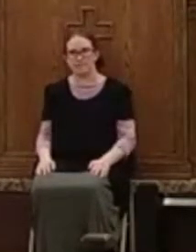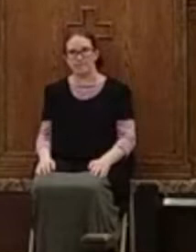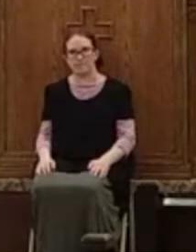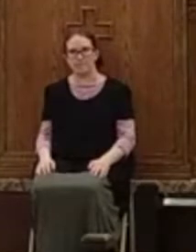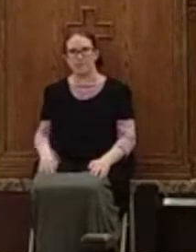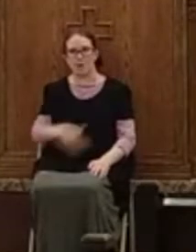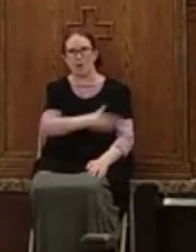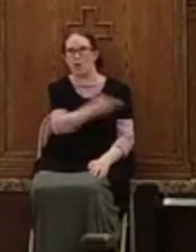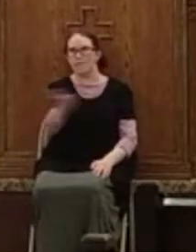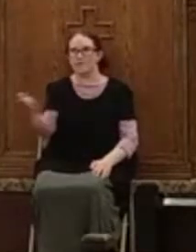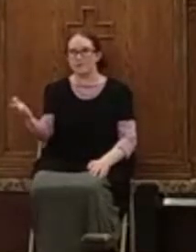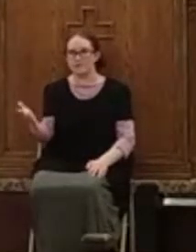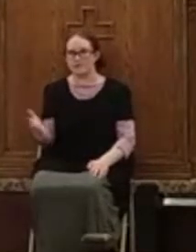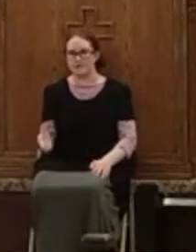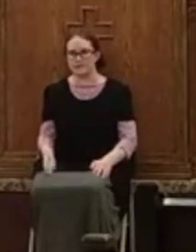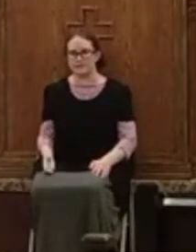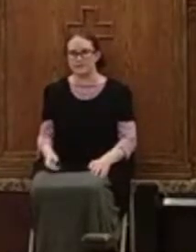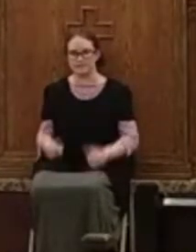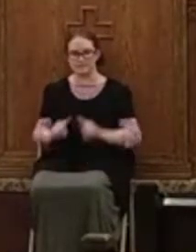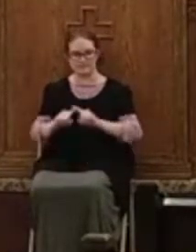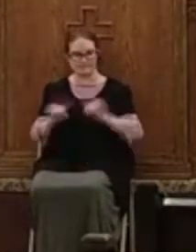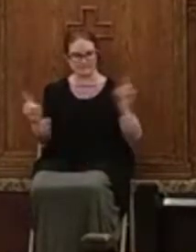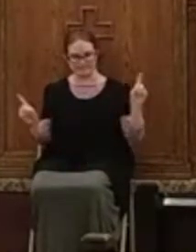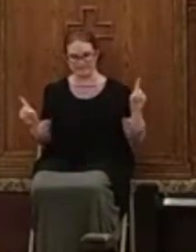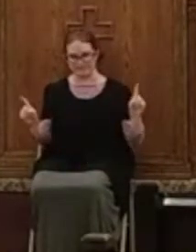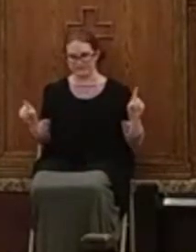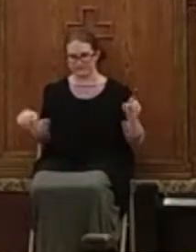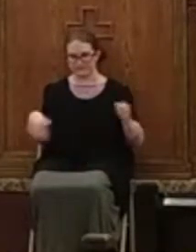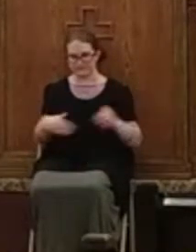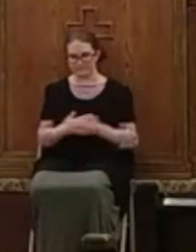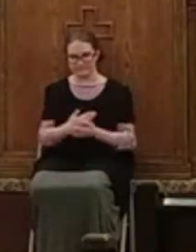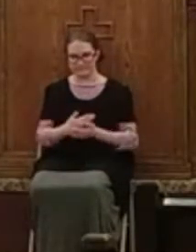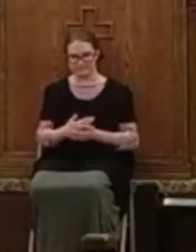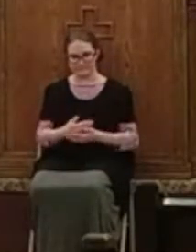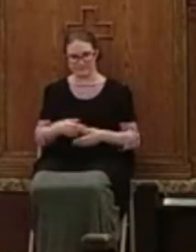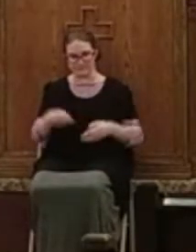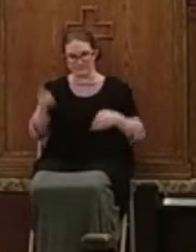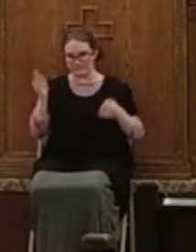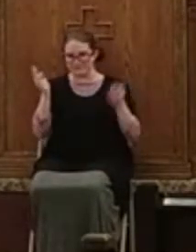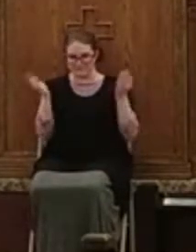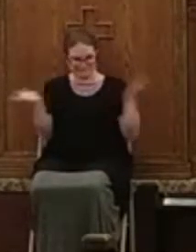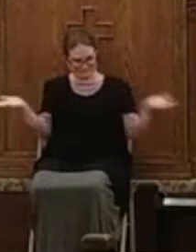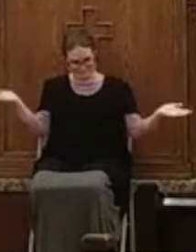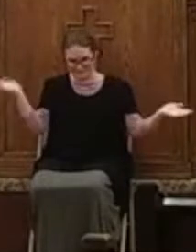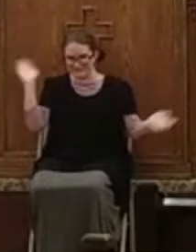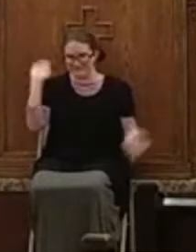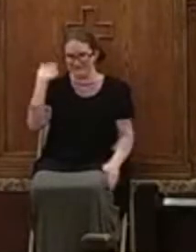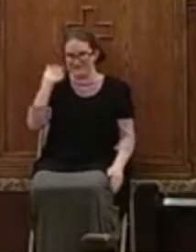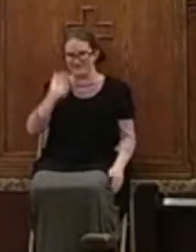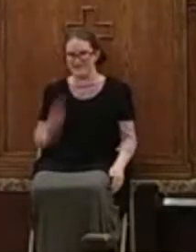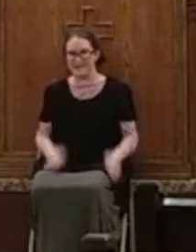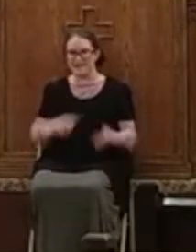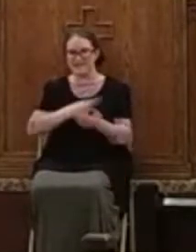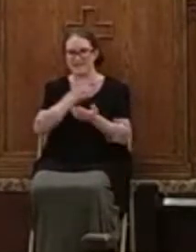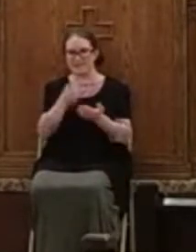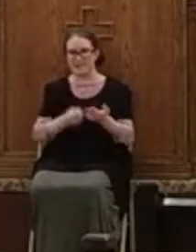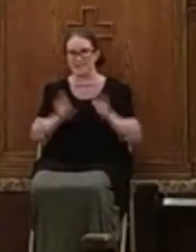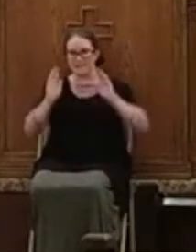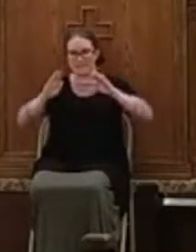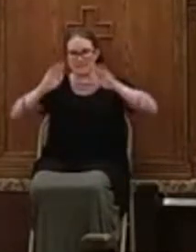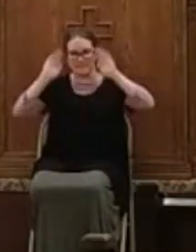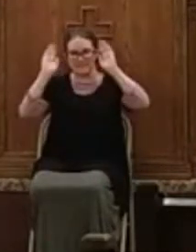right. All of us got quirks. All of us got our little pet peeves. Amen. Sometimes that